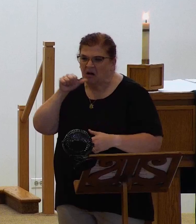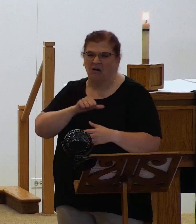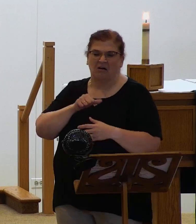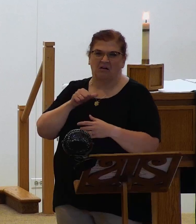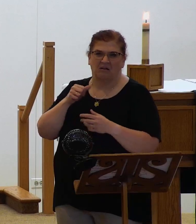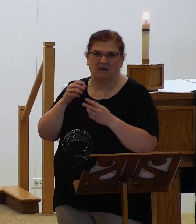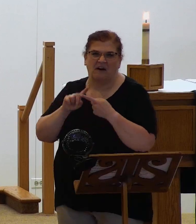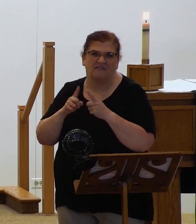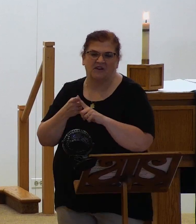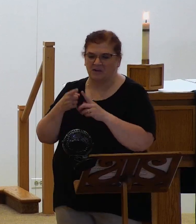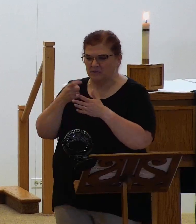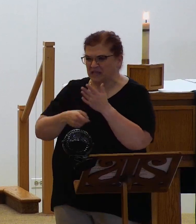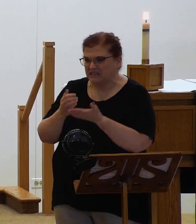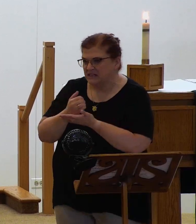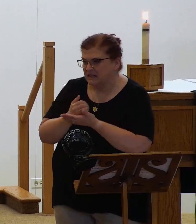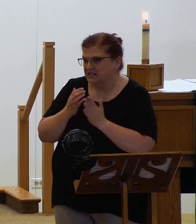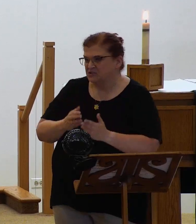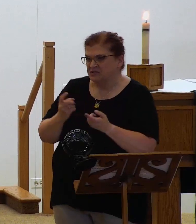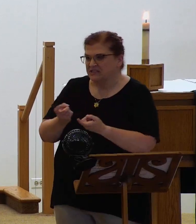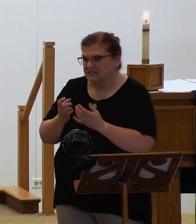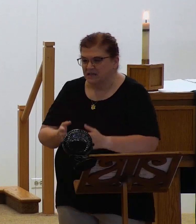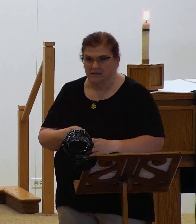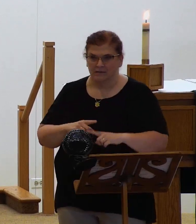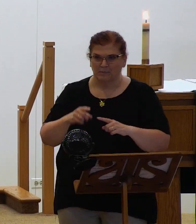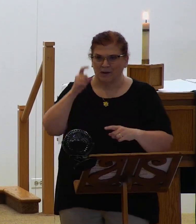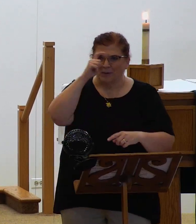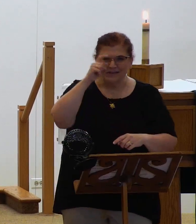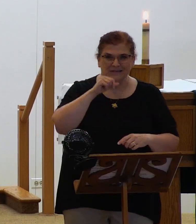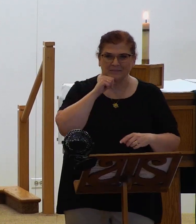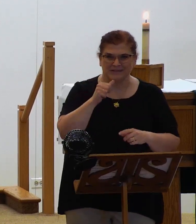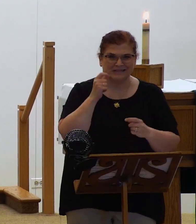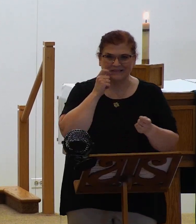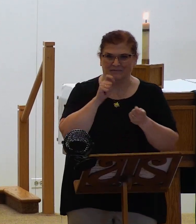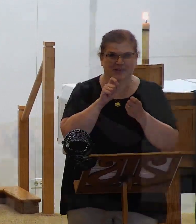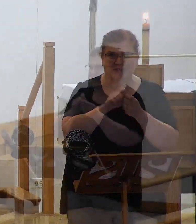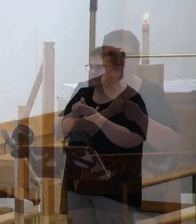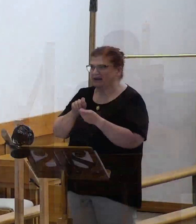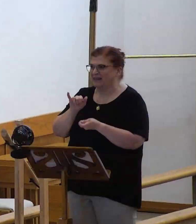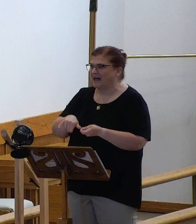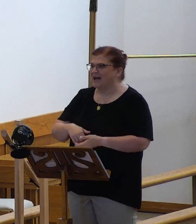collectors and sinners.' Yet wisdom is vindicated by her deeds."